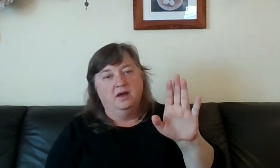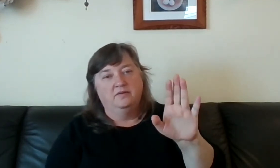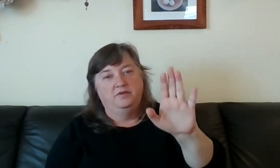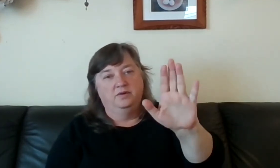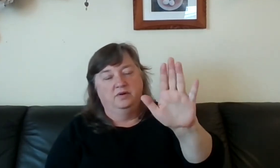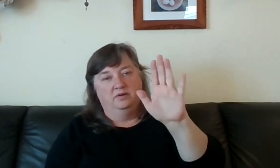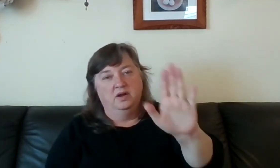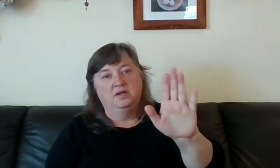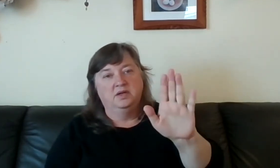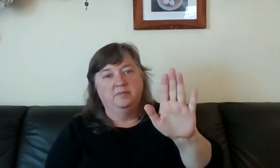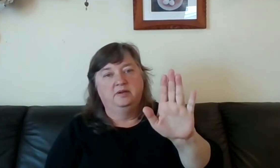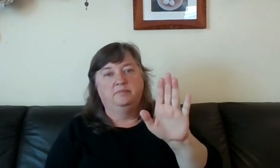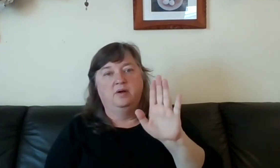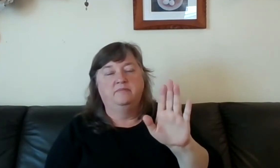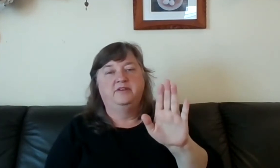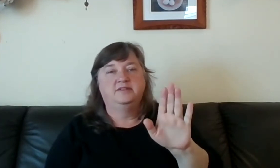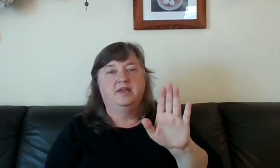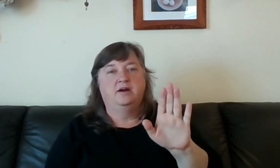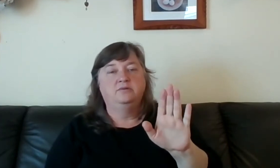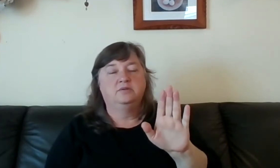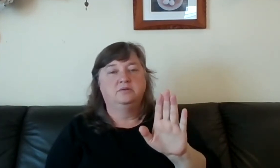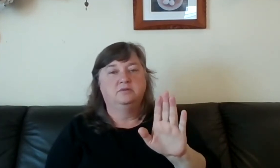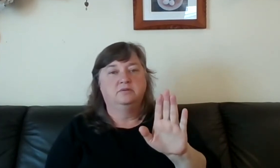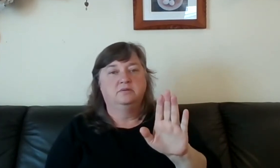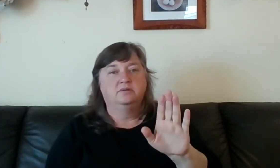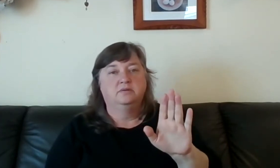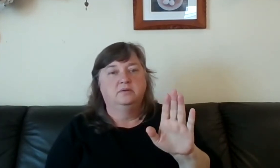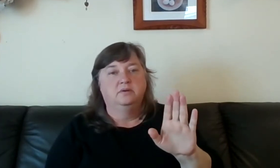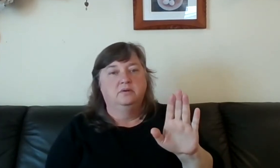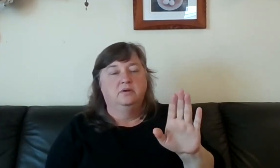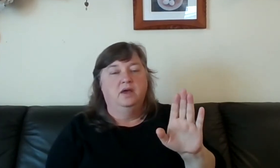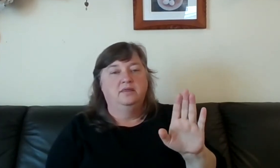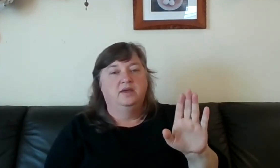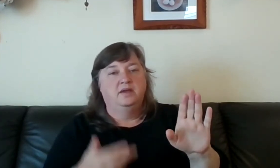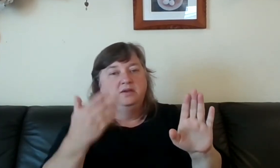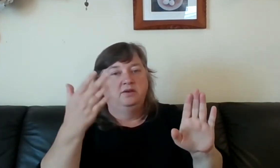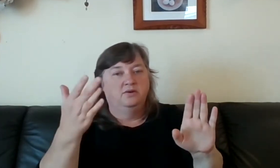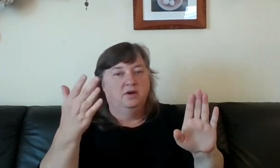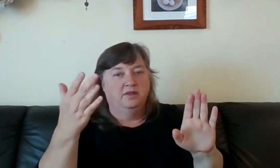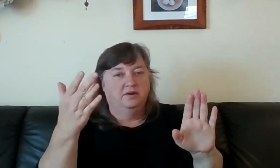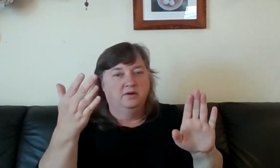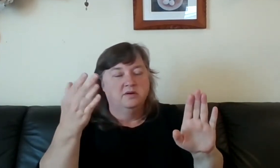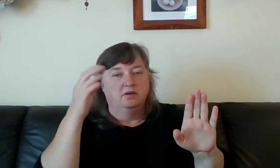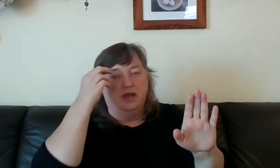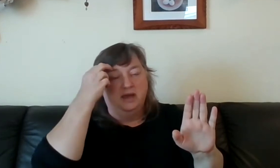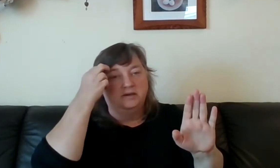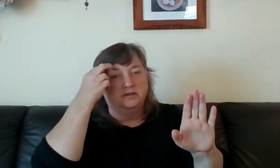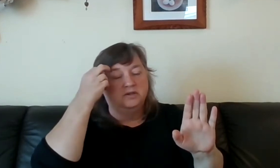have your non-dominant palm facing out, and then your other hand, your